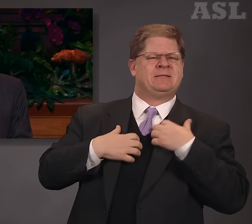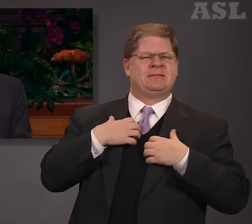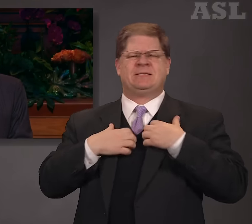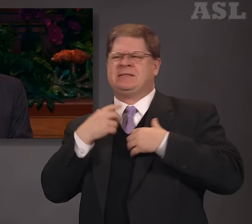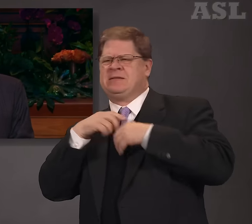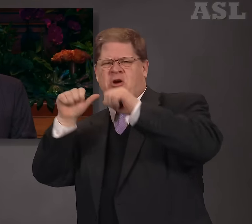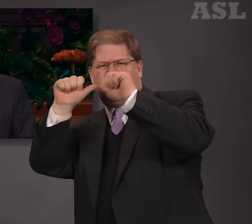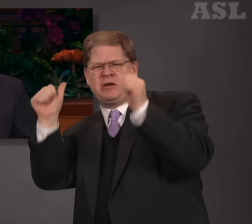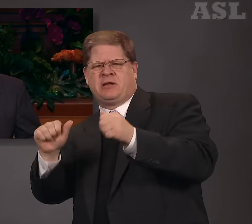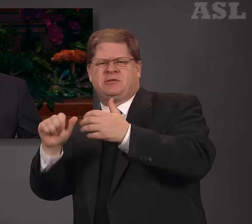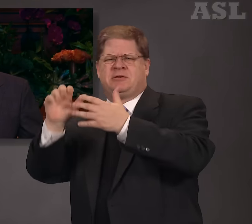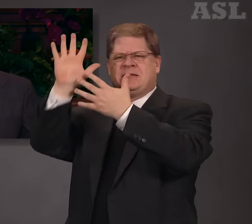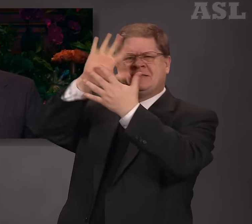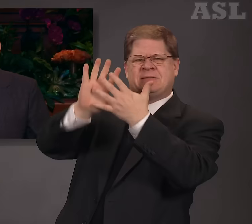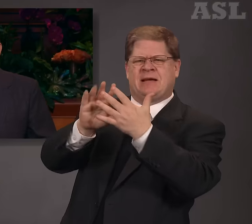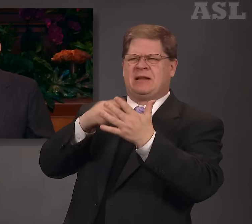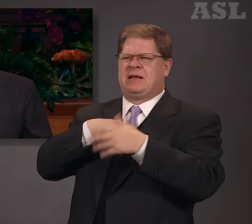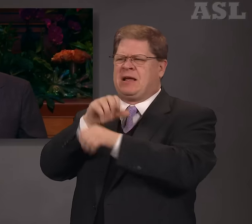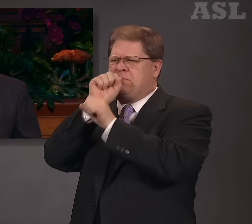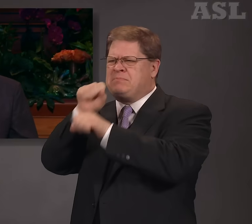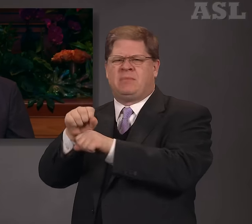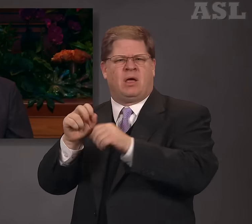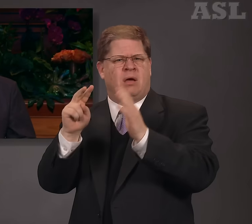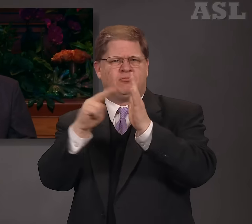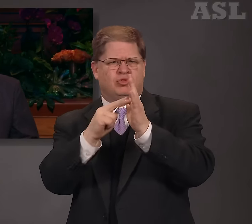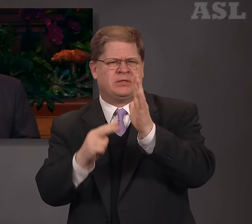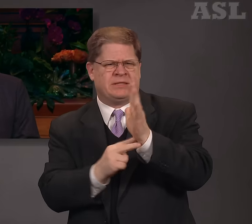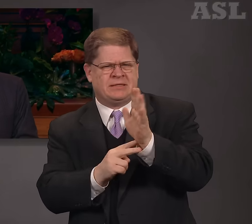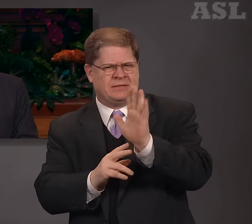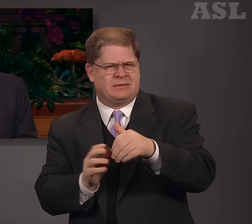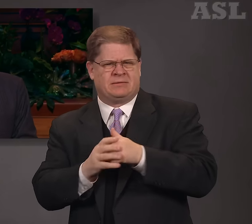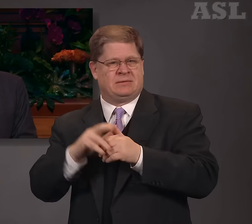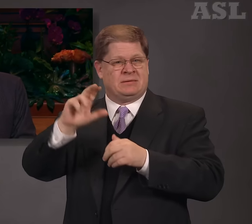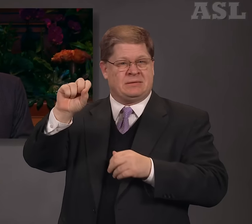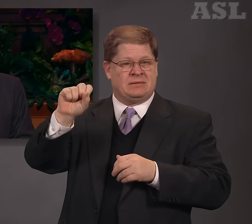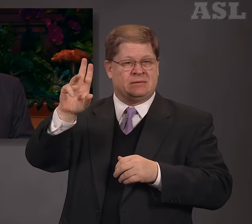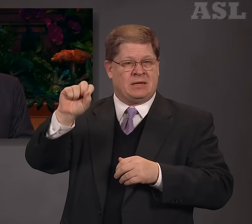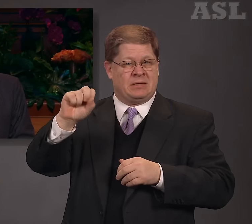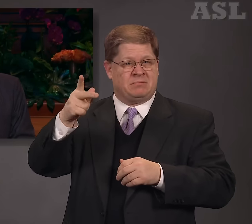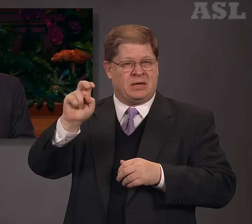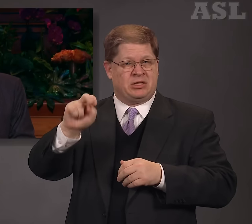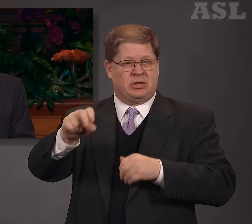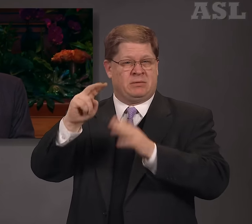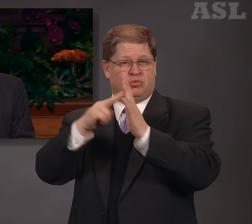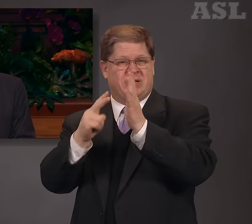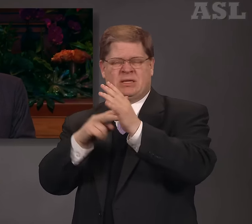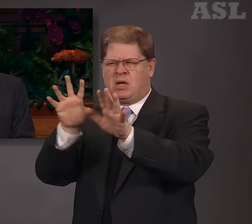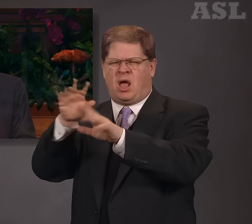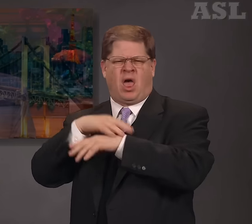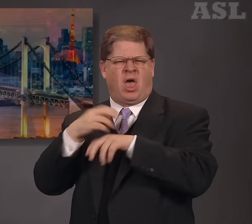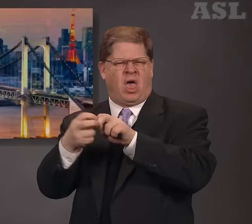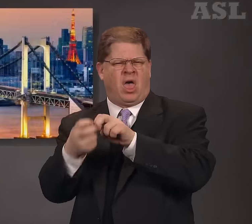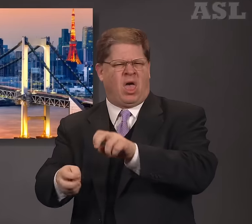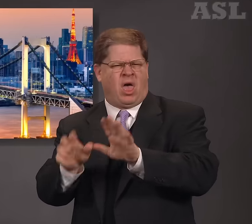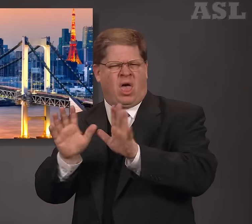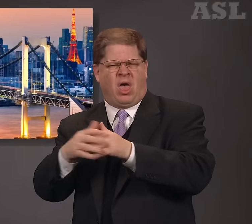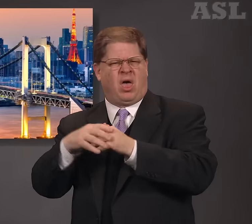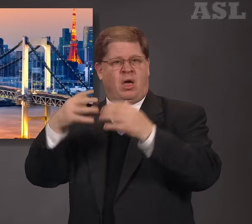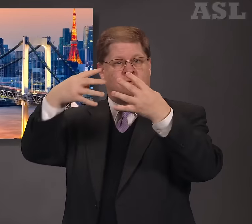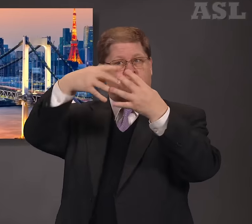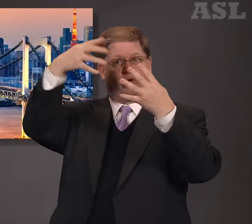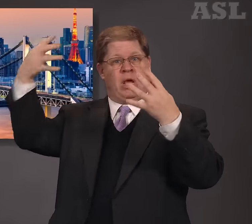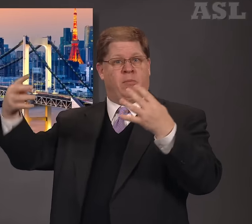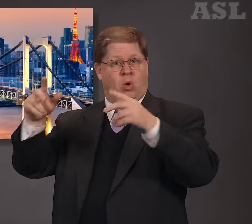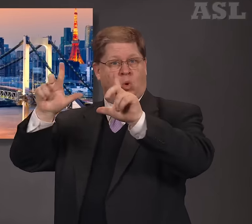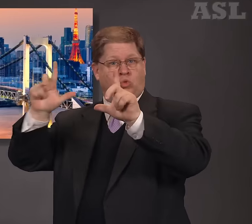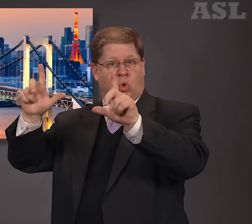architecture and design with a special fascination with bridges. Suspension bridges amaze me. Whether it's the Rainbow